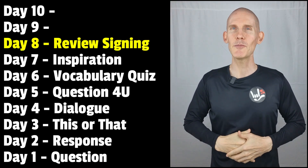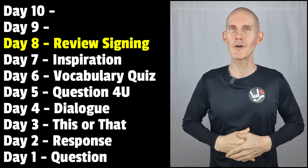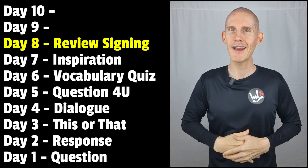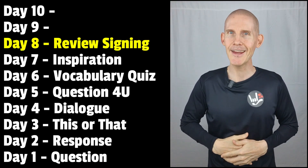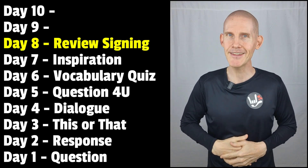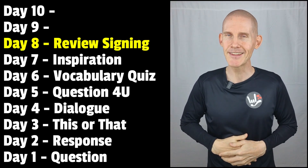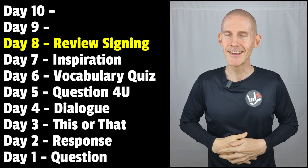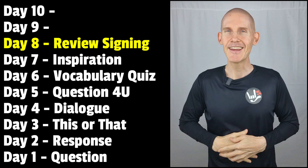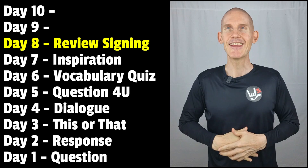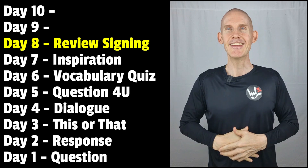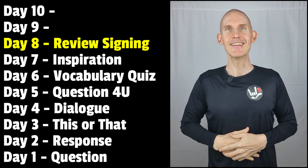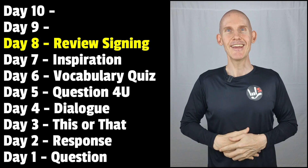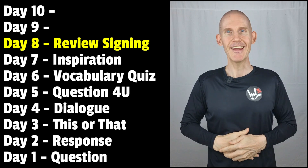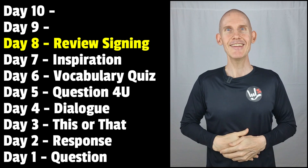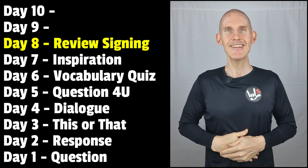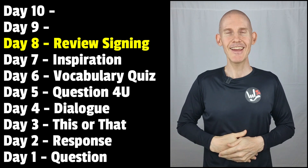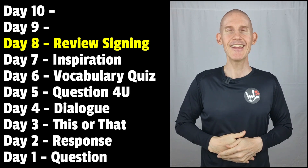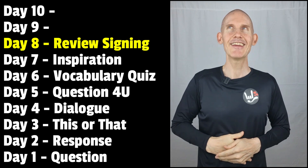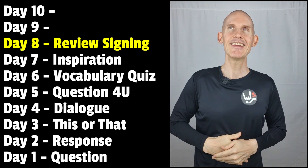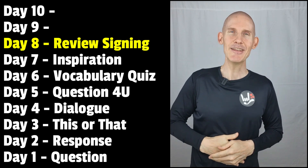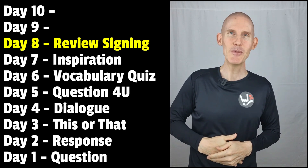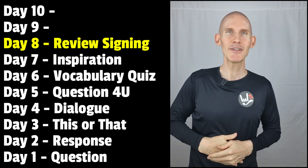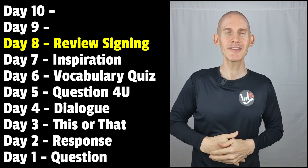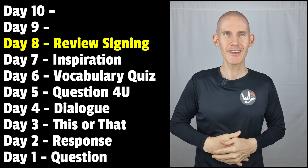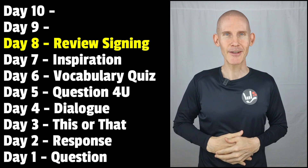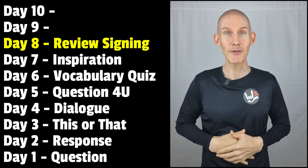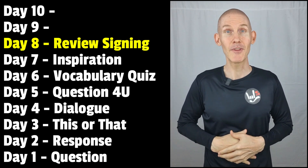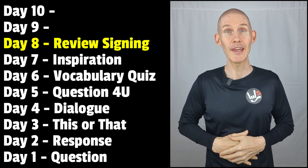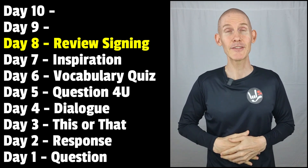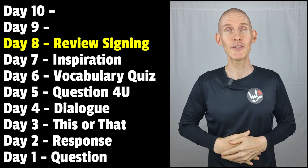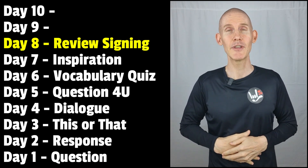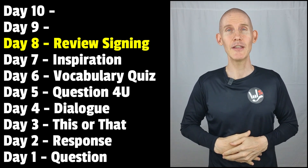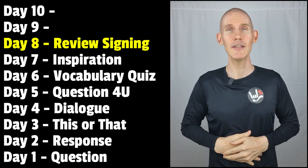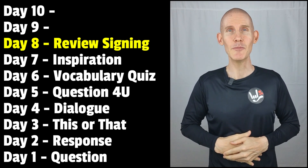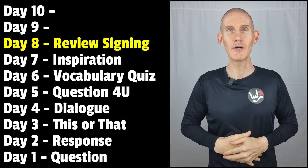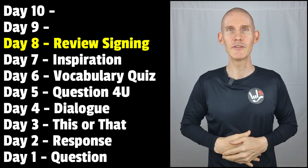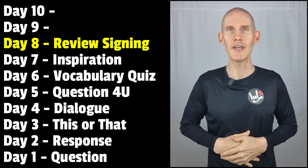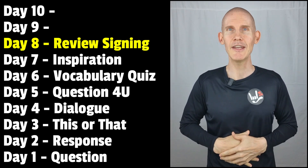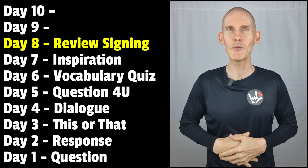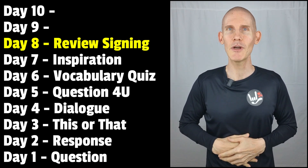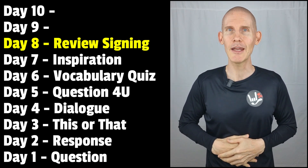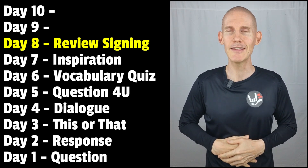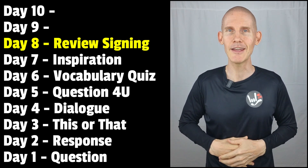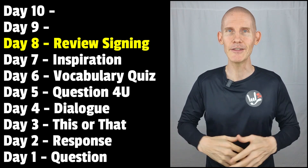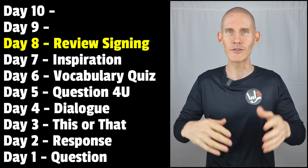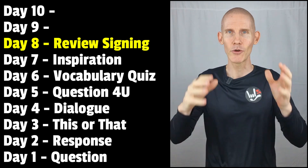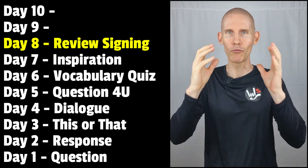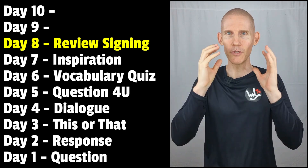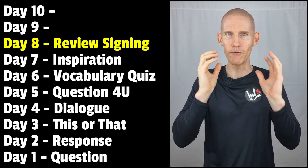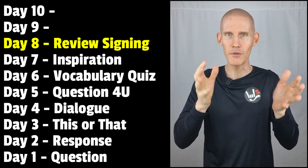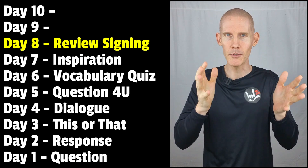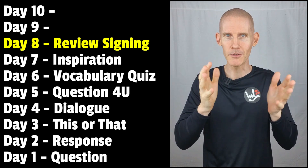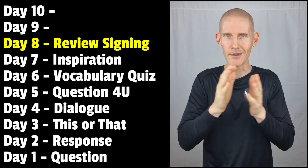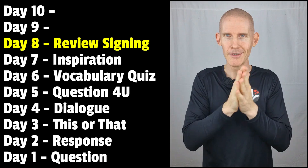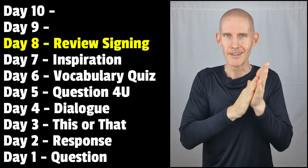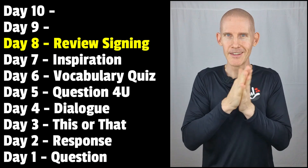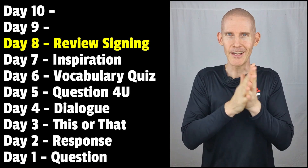number 8 in the 10-day email cycle of the ASL Daily Email, day number 8 is review. And it's